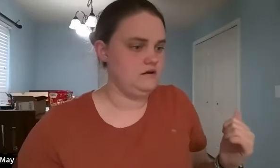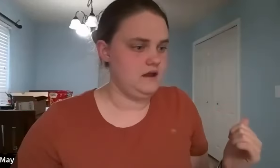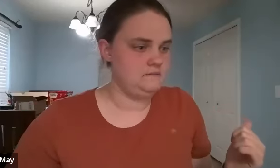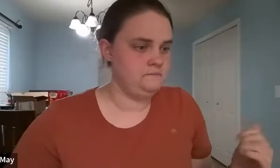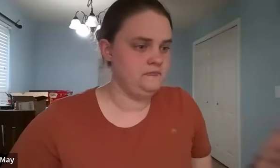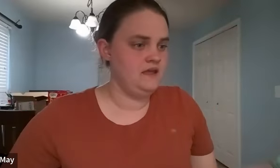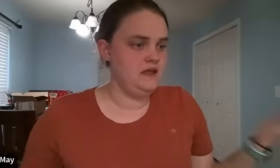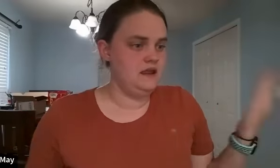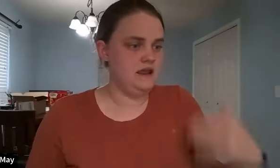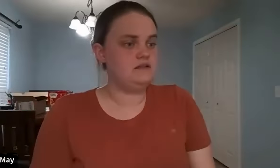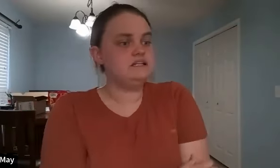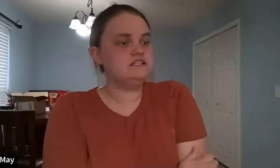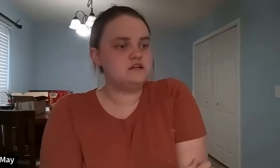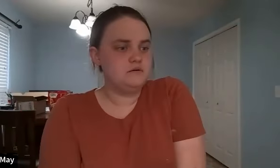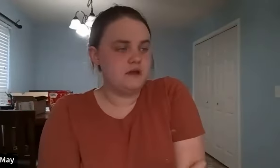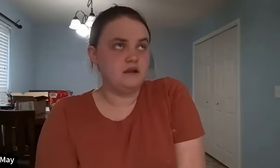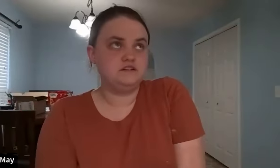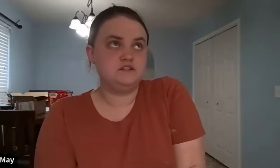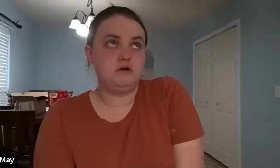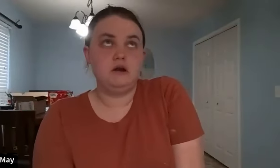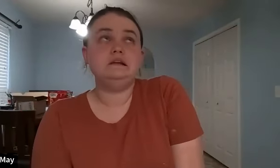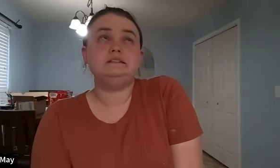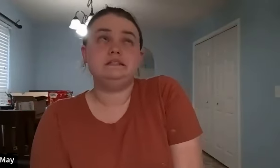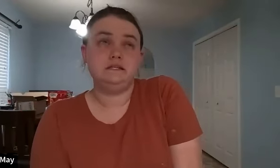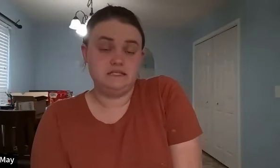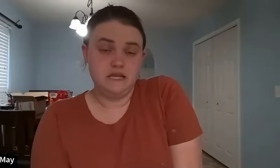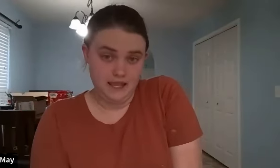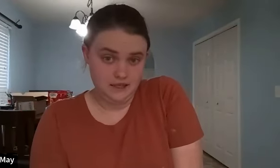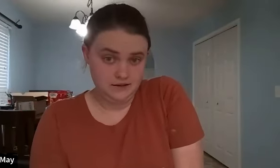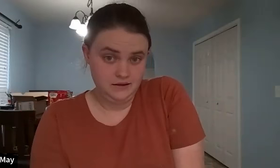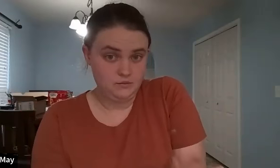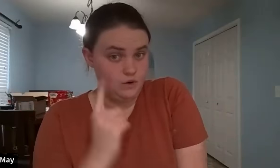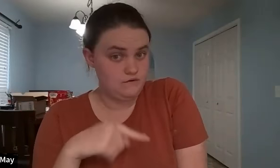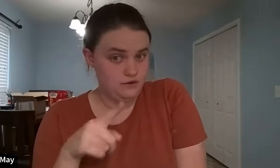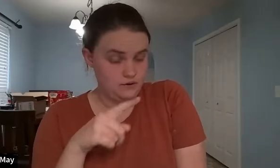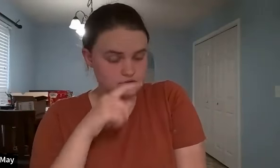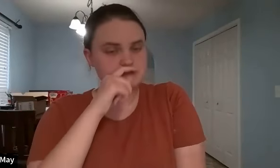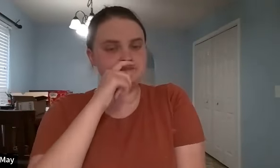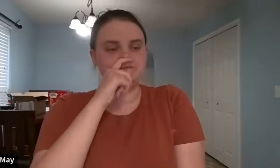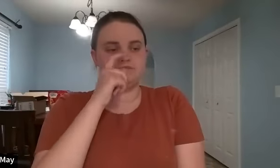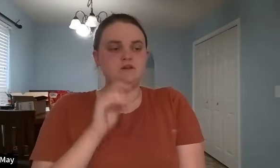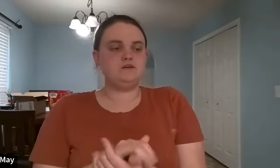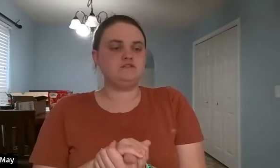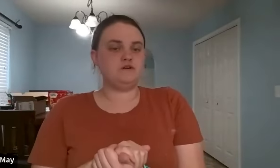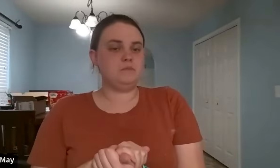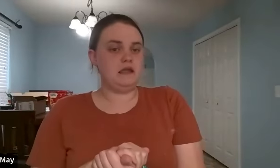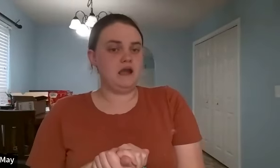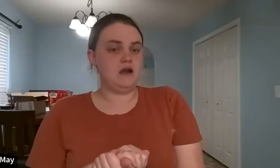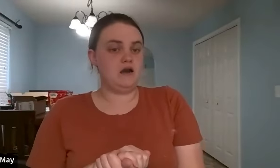Okay. Now let's go back to our today and go over those. So we